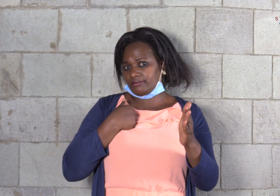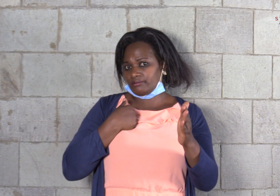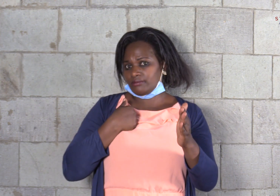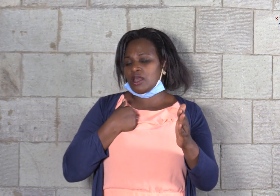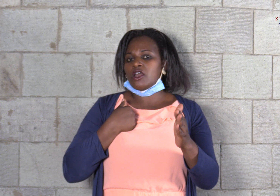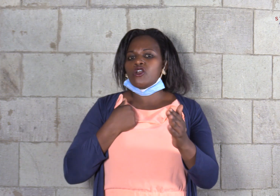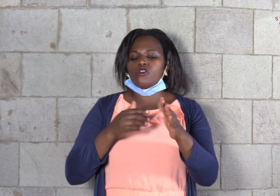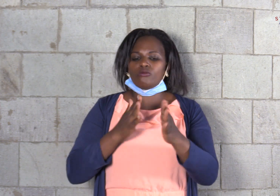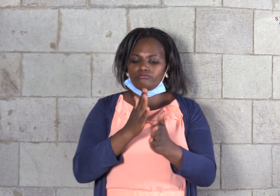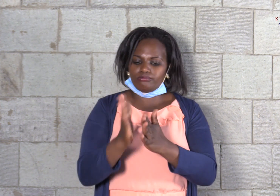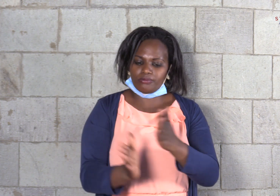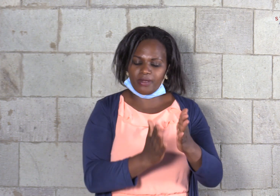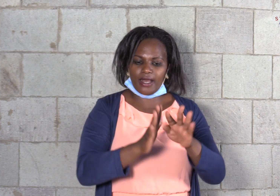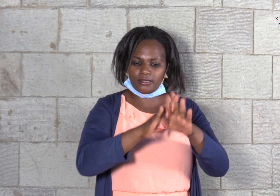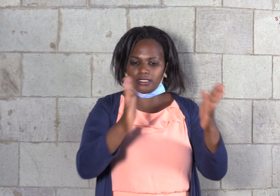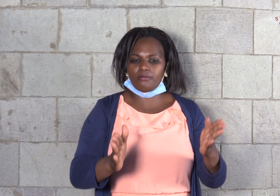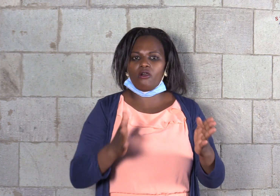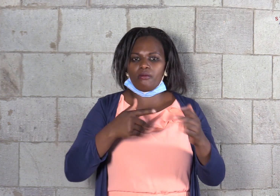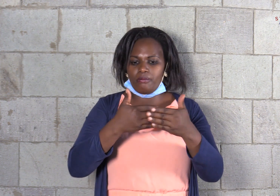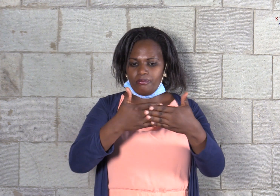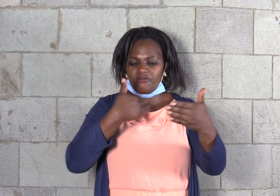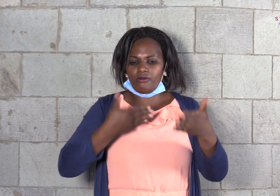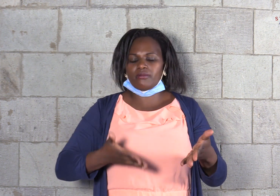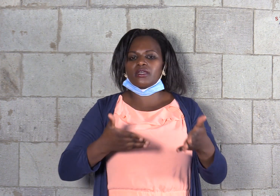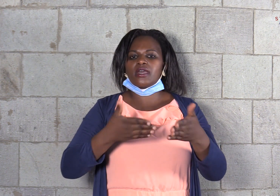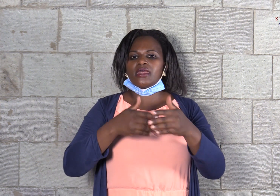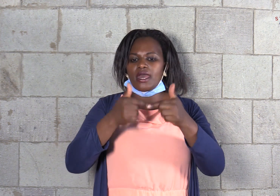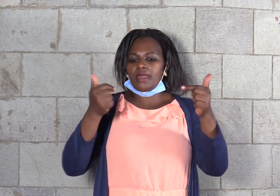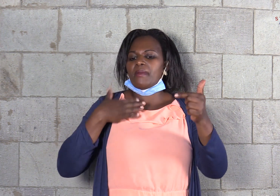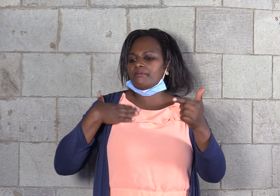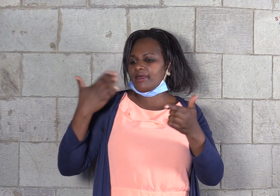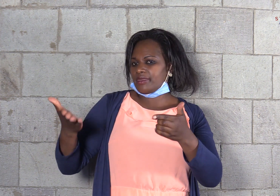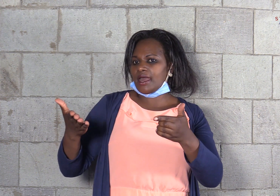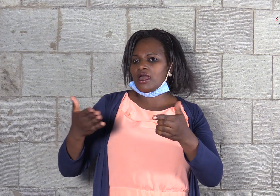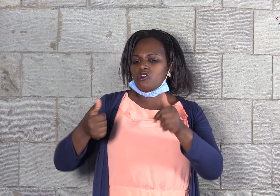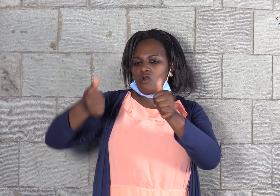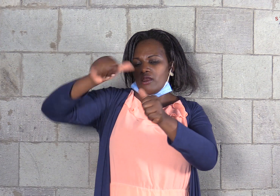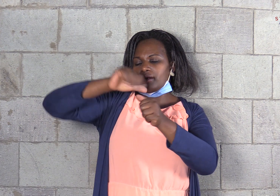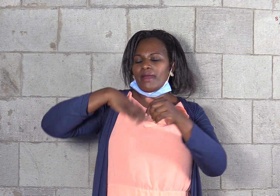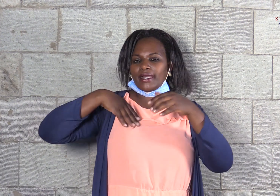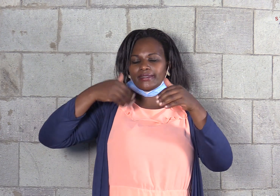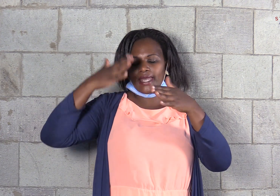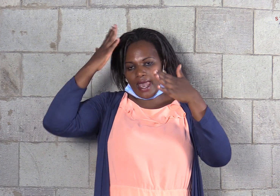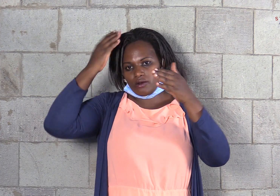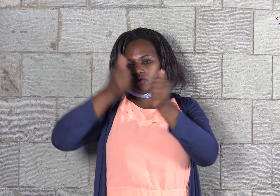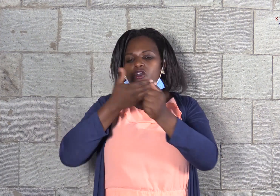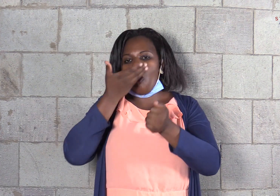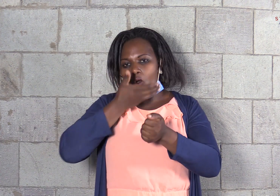table before me in the presence of my enemies. You anoint my head with oil, and my cup